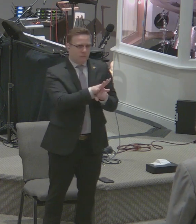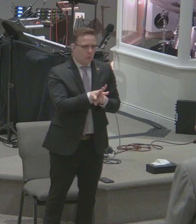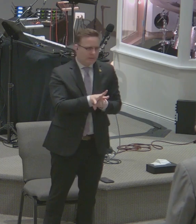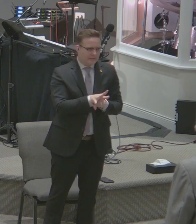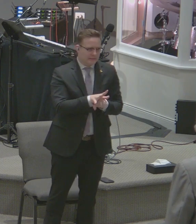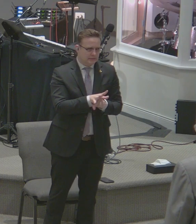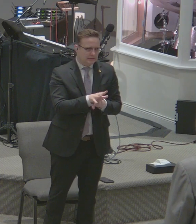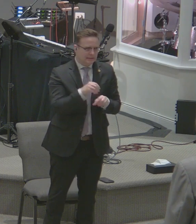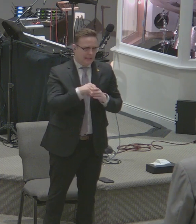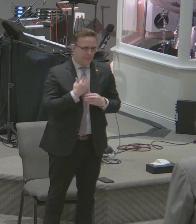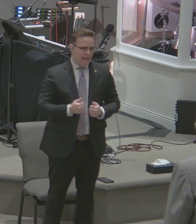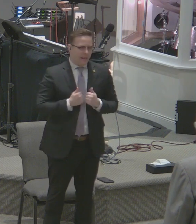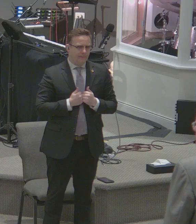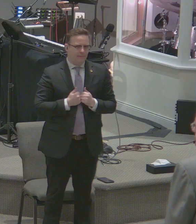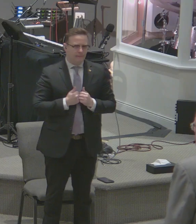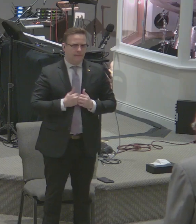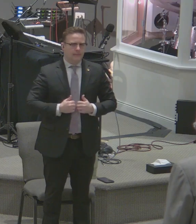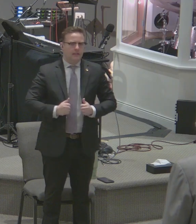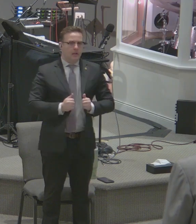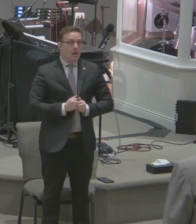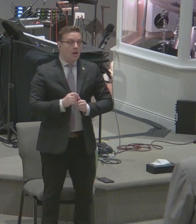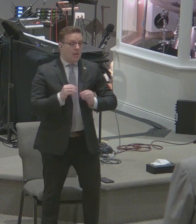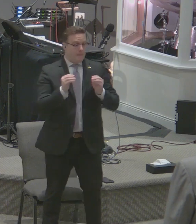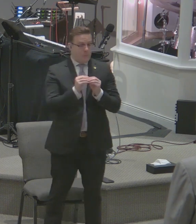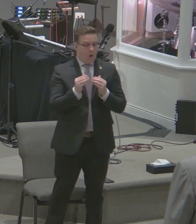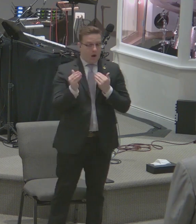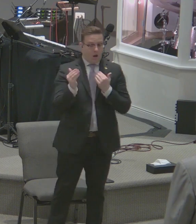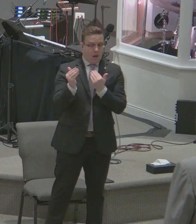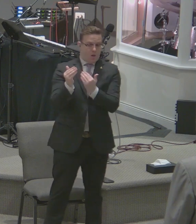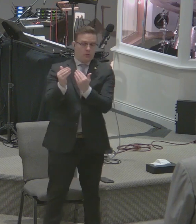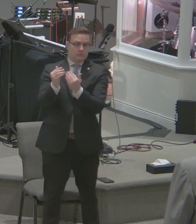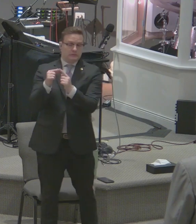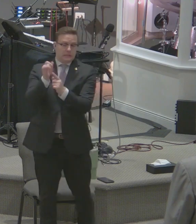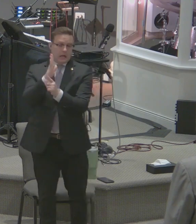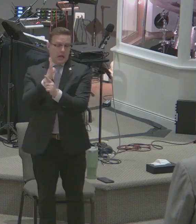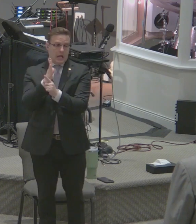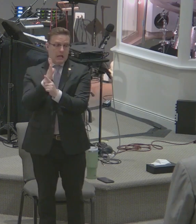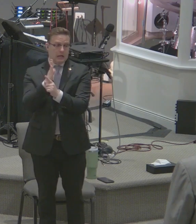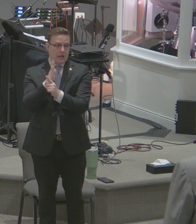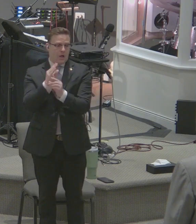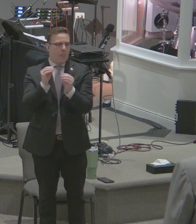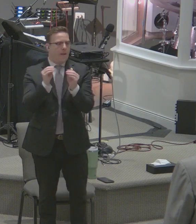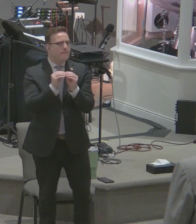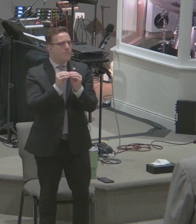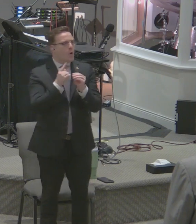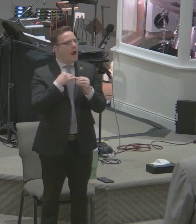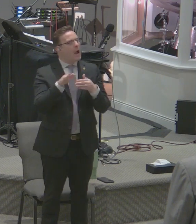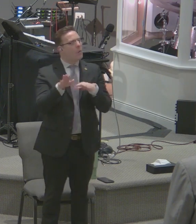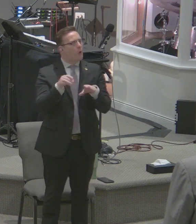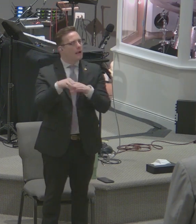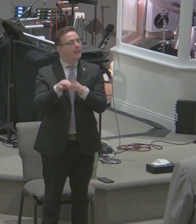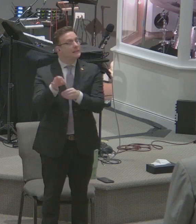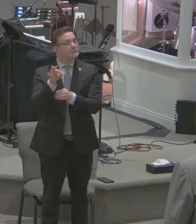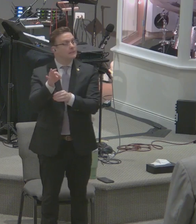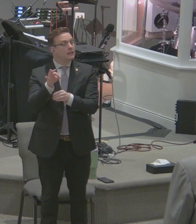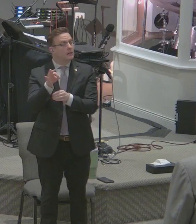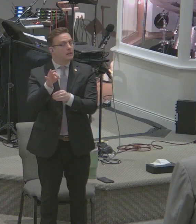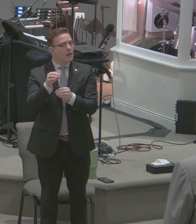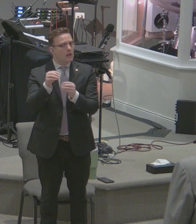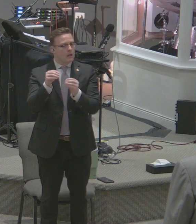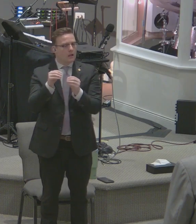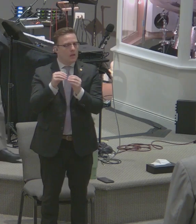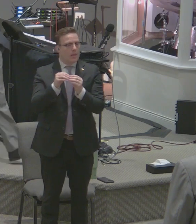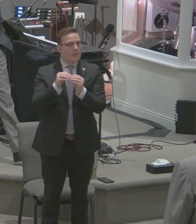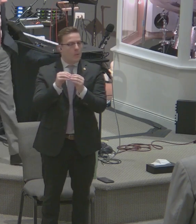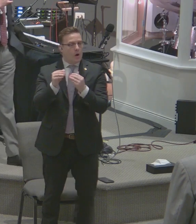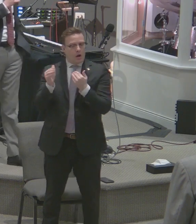life. The closer I get to God, the more I walk in the Spirit, the closer I